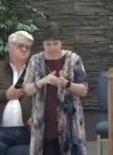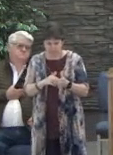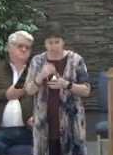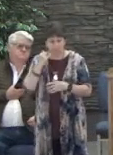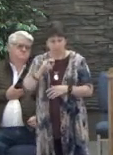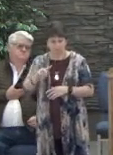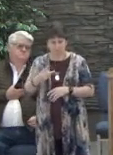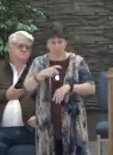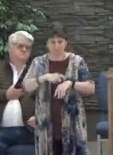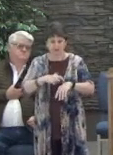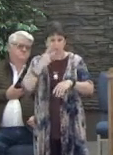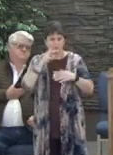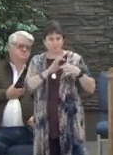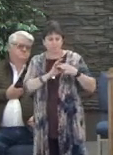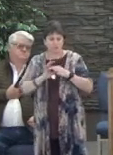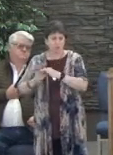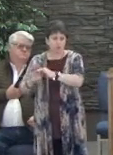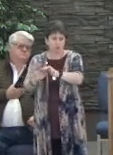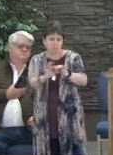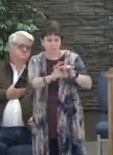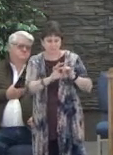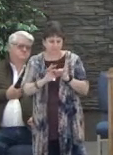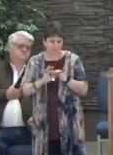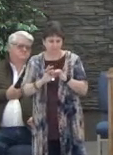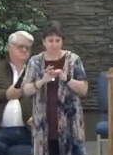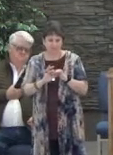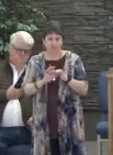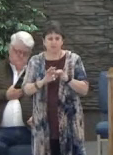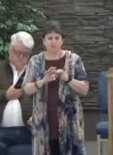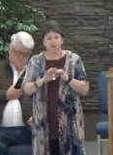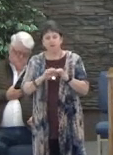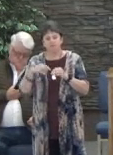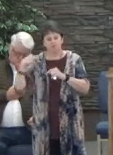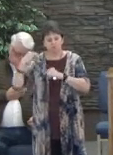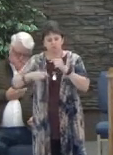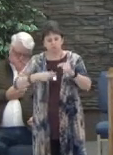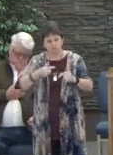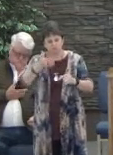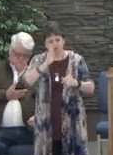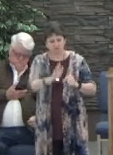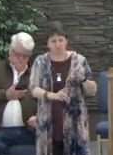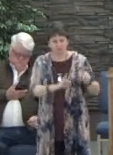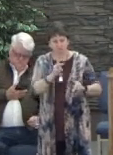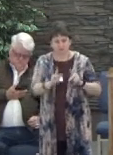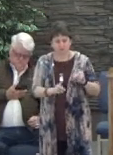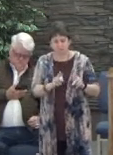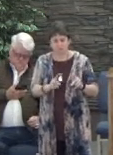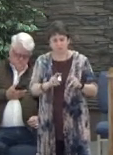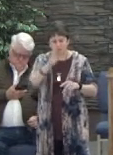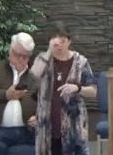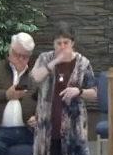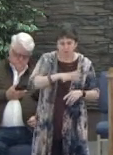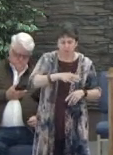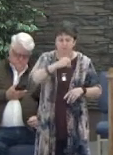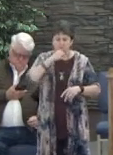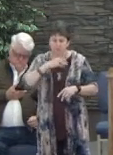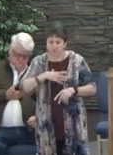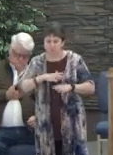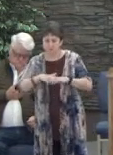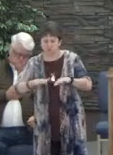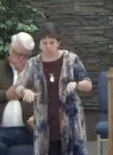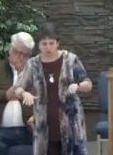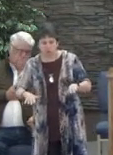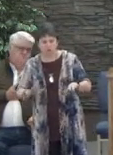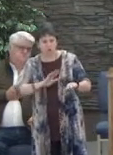second time, we see the unity mentioned here of the generations of God's people, the men, the women, the children, the